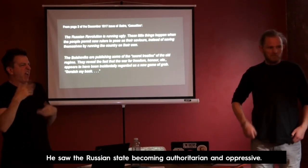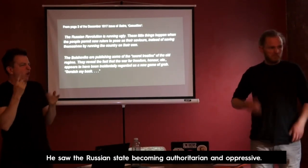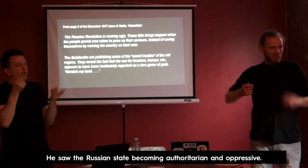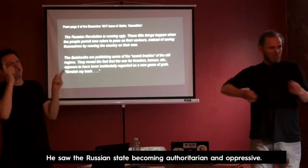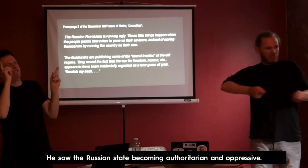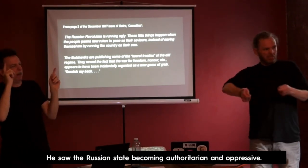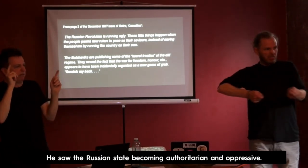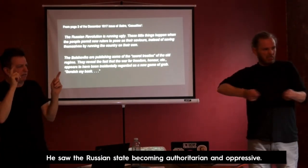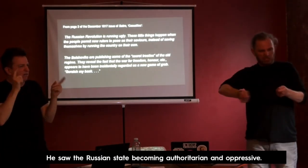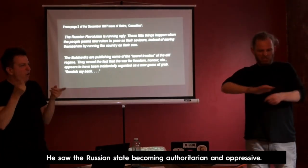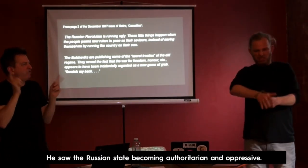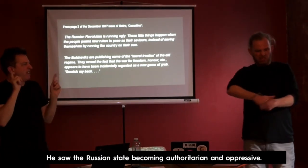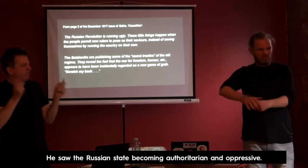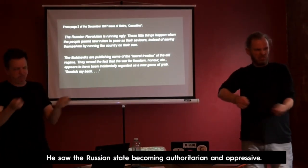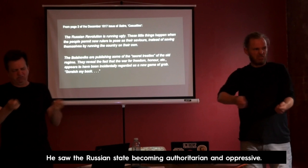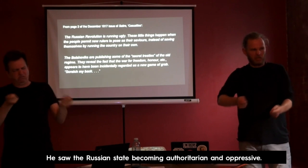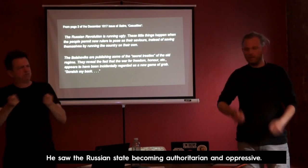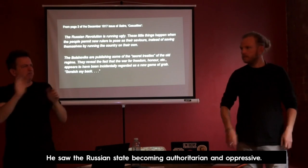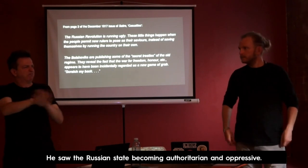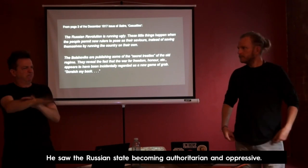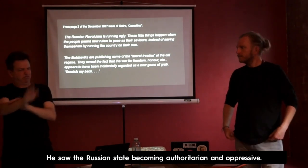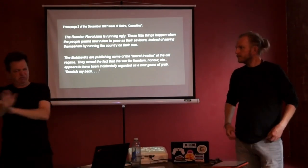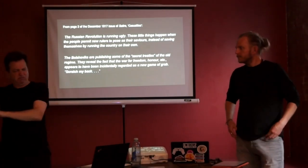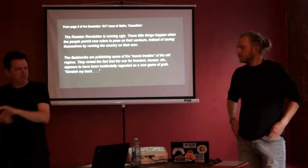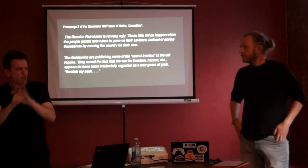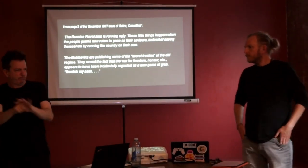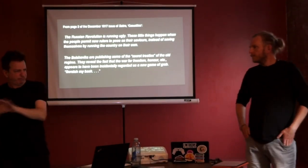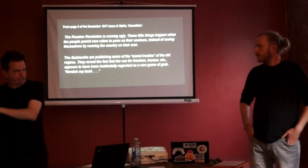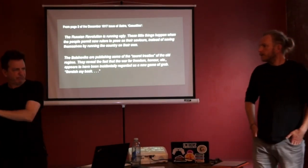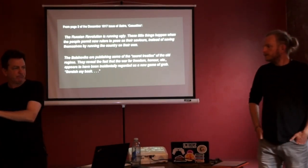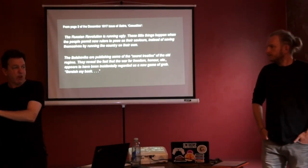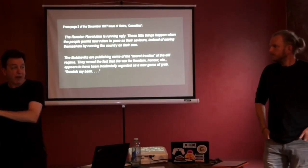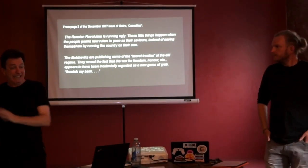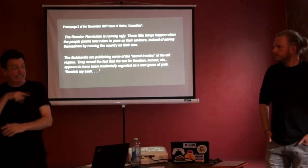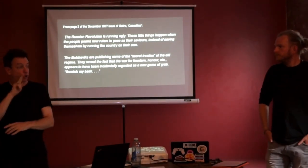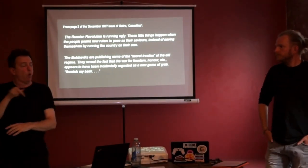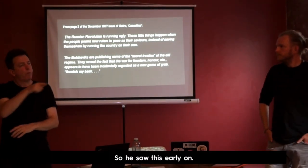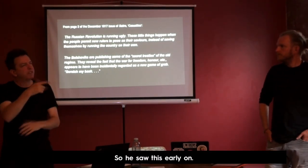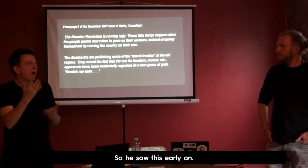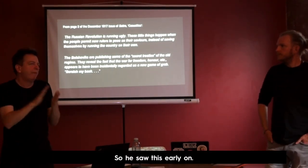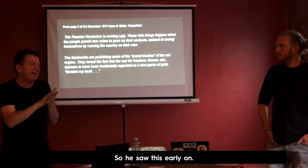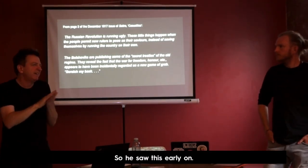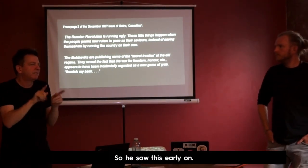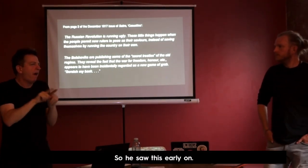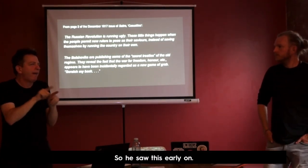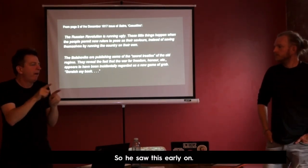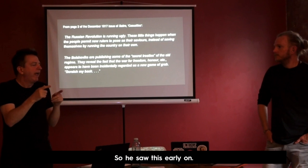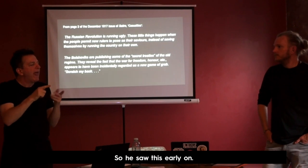that the Russian state becoming authoritarian, oppressive. So he saw this early on.